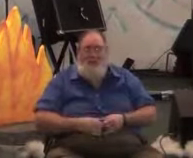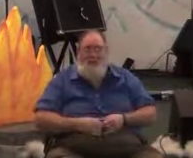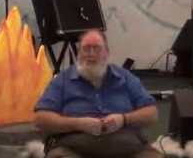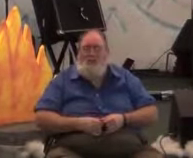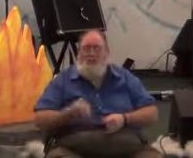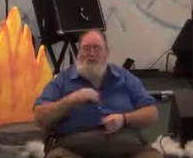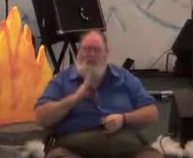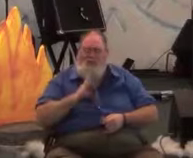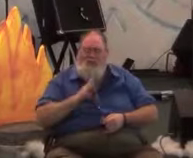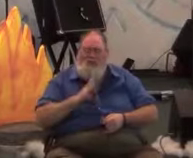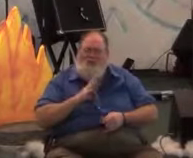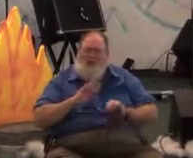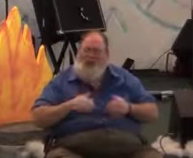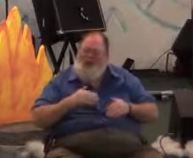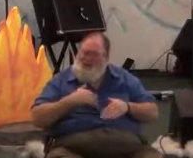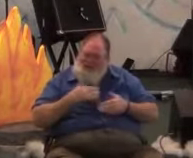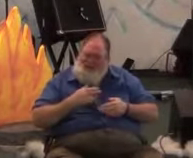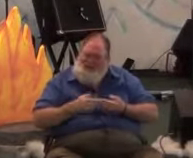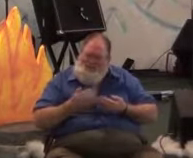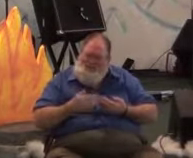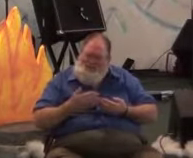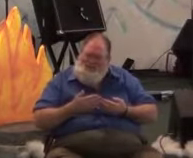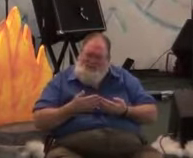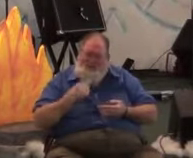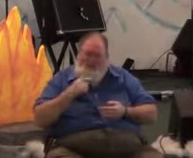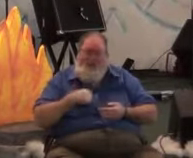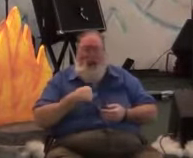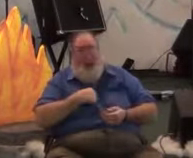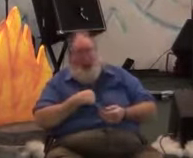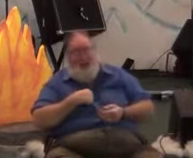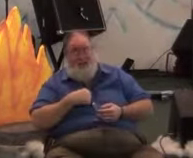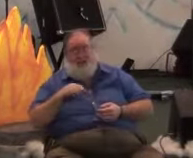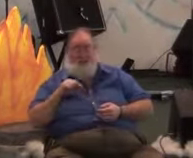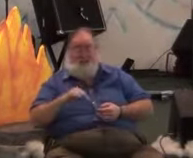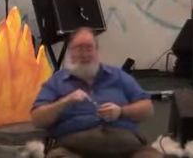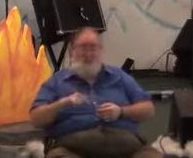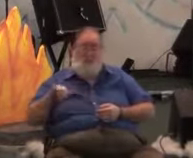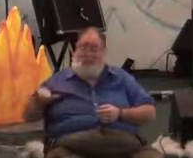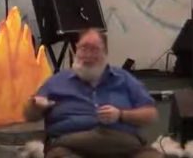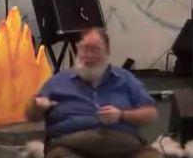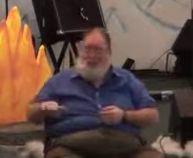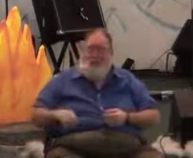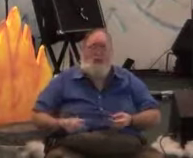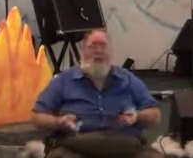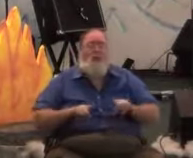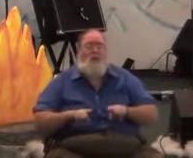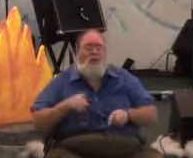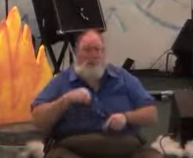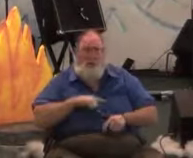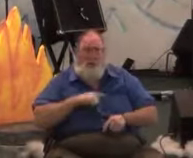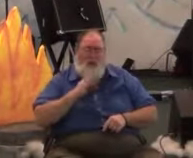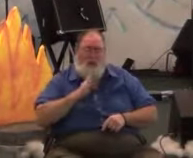And we were talking how easy it is to say I this or I that when we talk